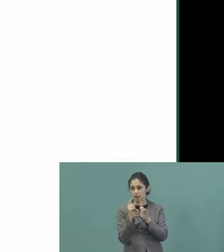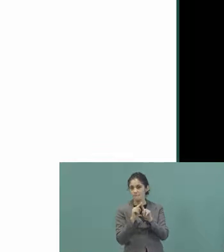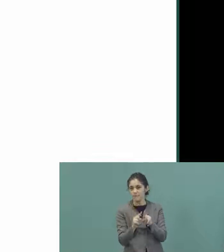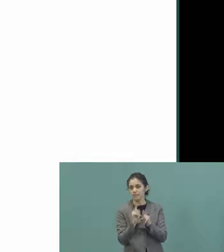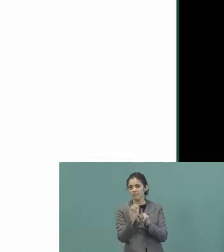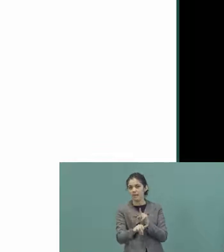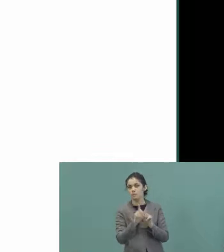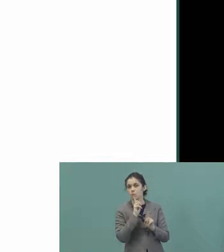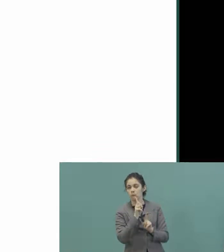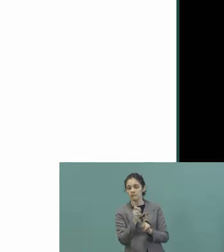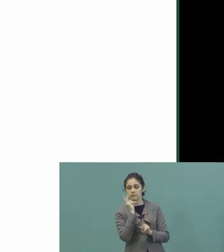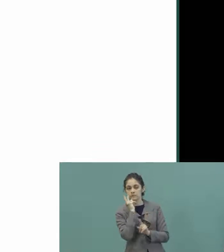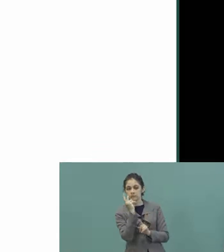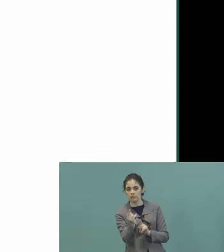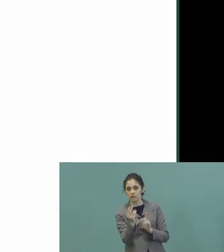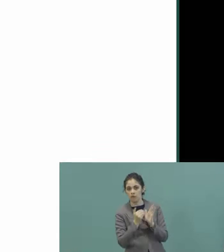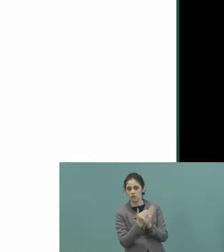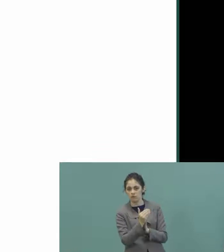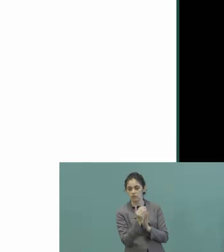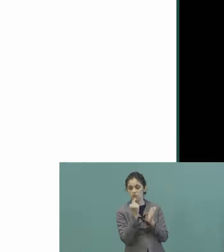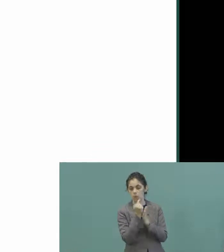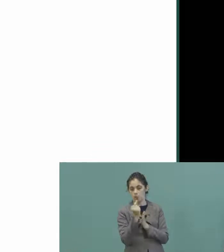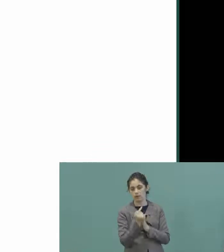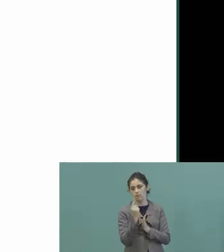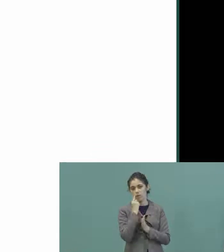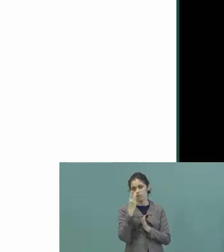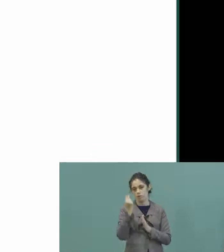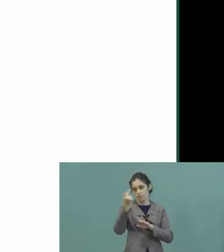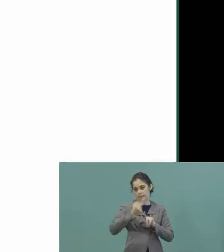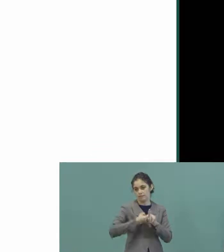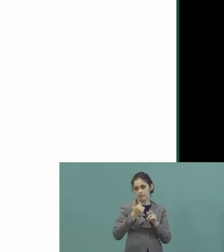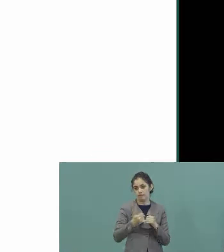this is sort of what we've seen week to week for a few months.